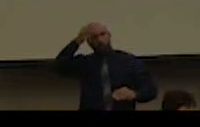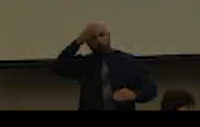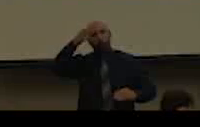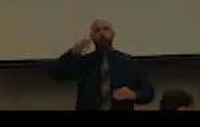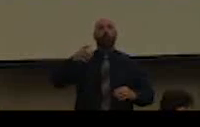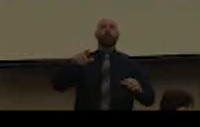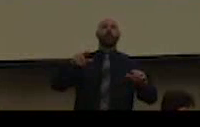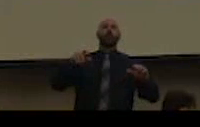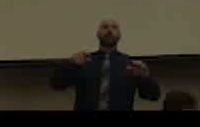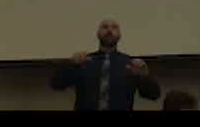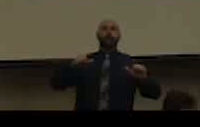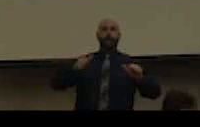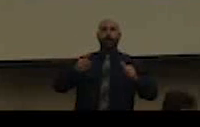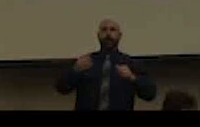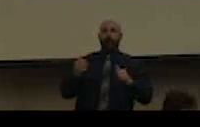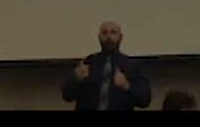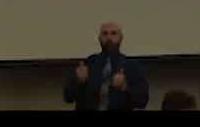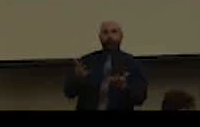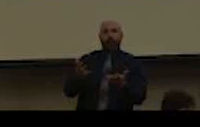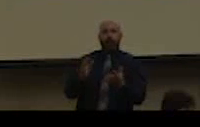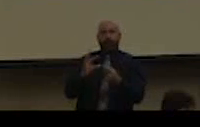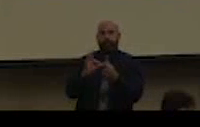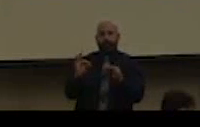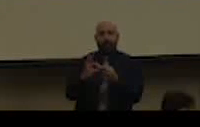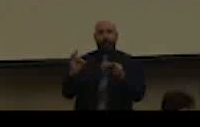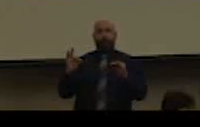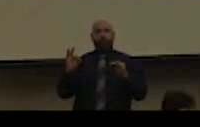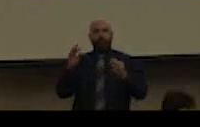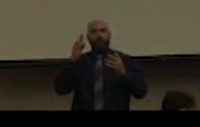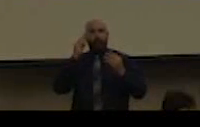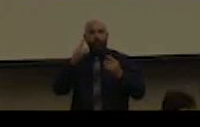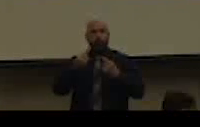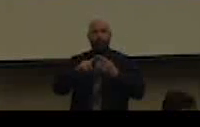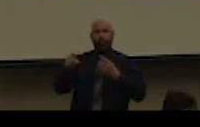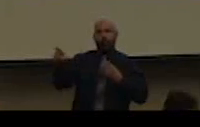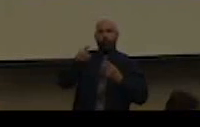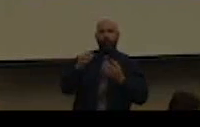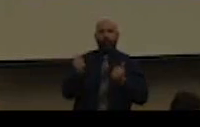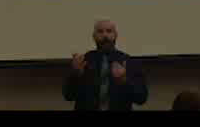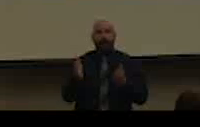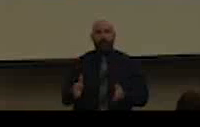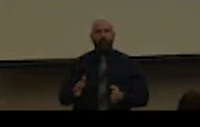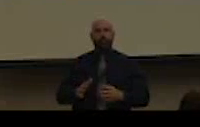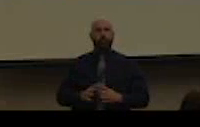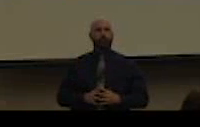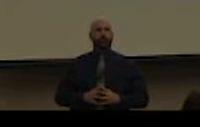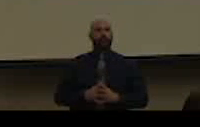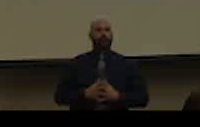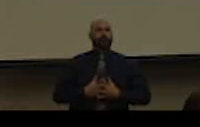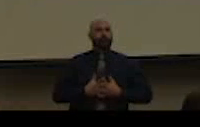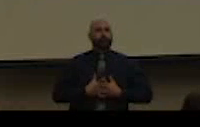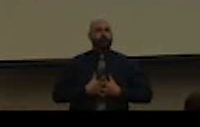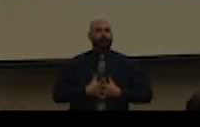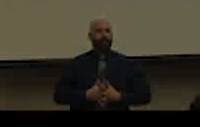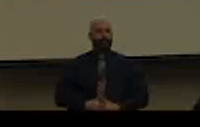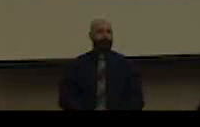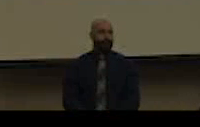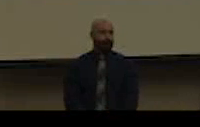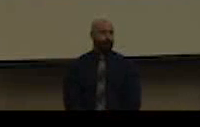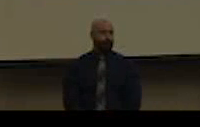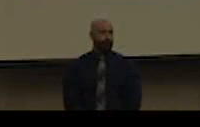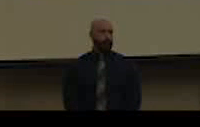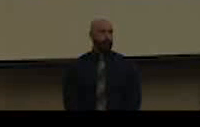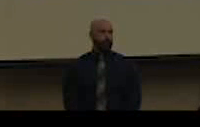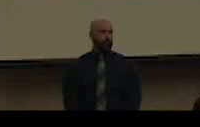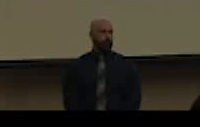can relate this message to the providers, because the one thing that we don't want, and we talked about it earlier, is for